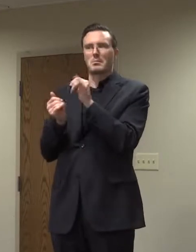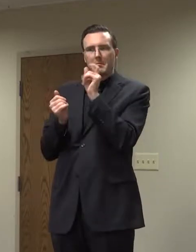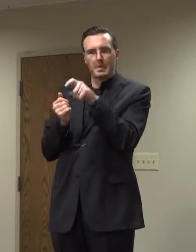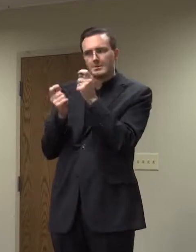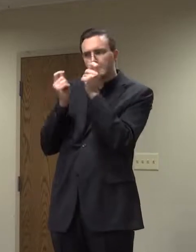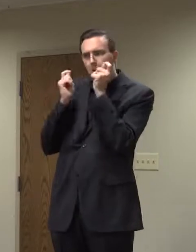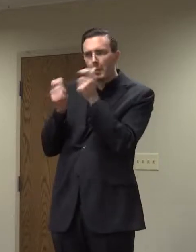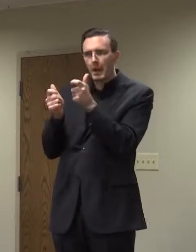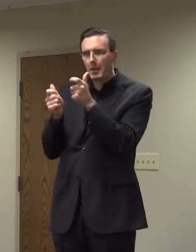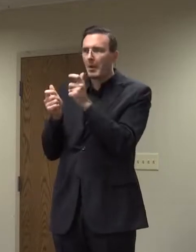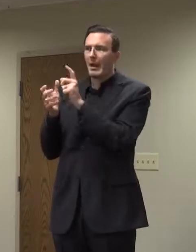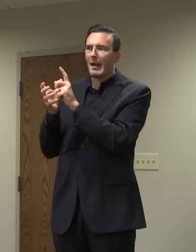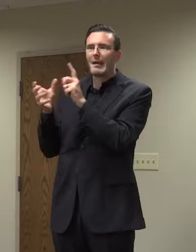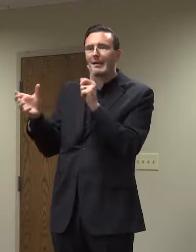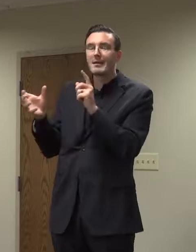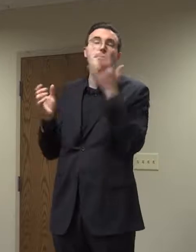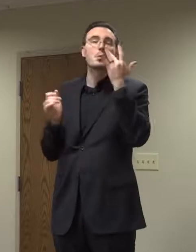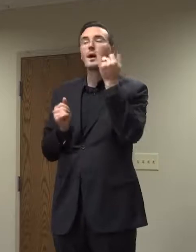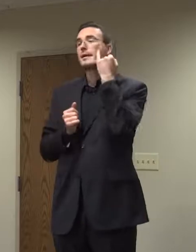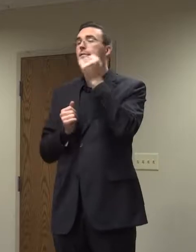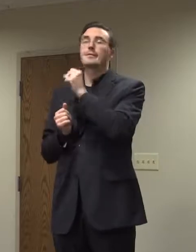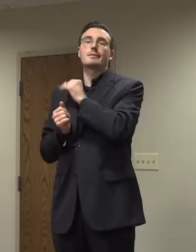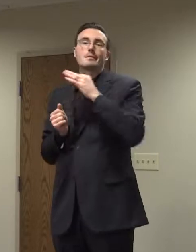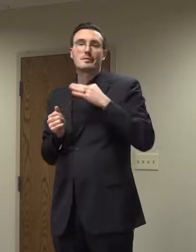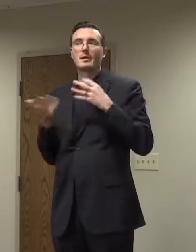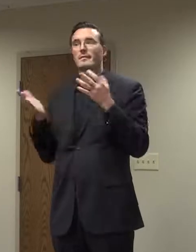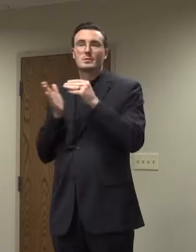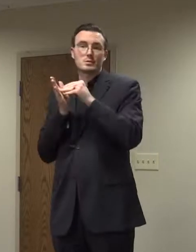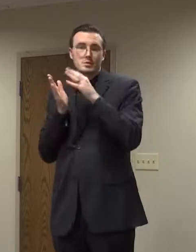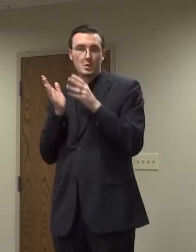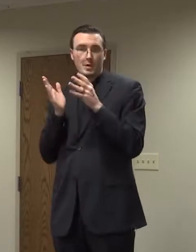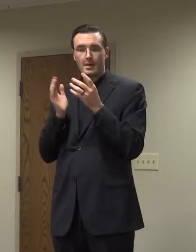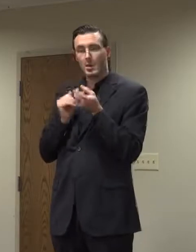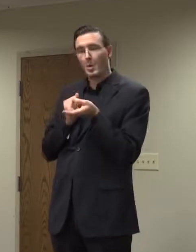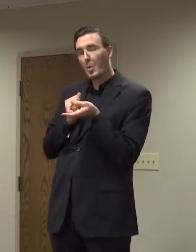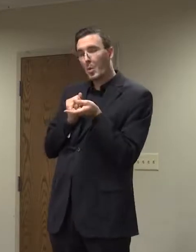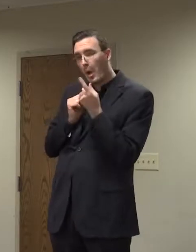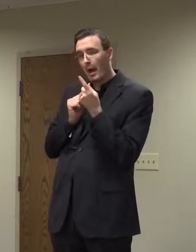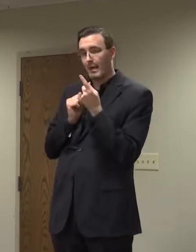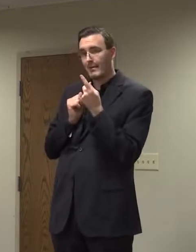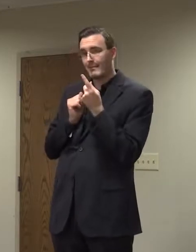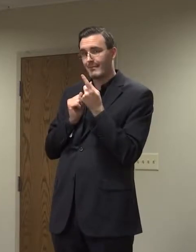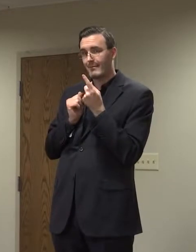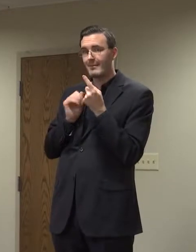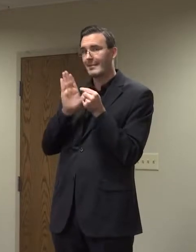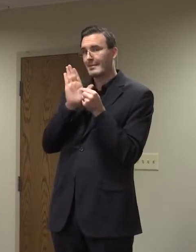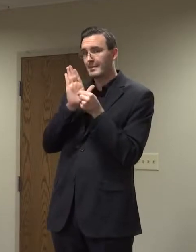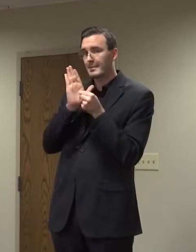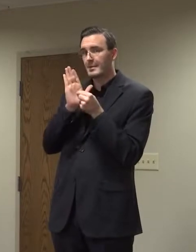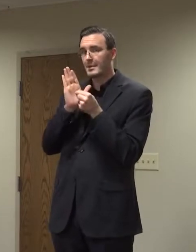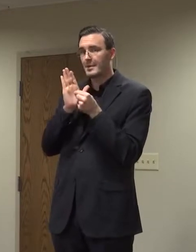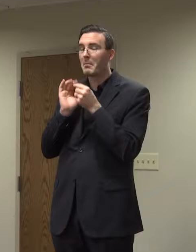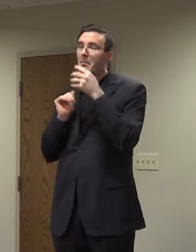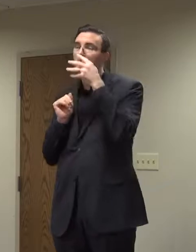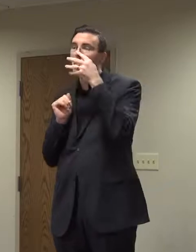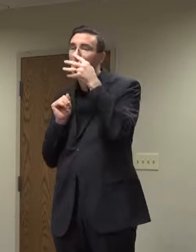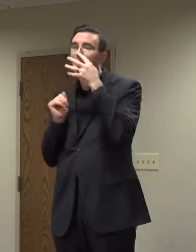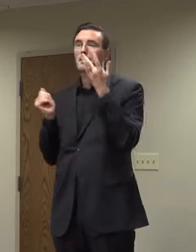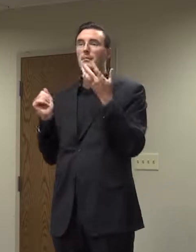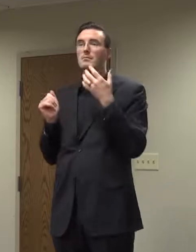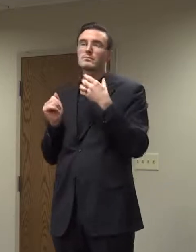one symptom keeps a staff member, a student out of the classroom environment. And this will allow those entities that